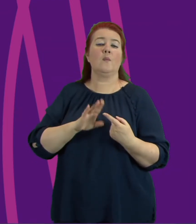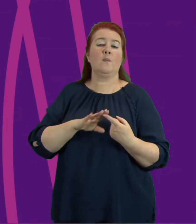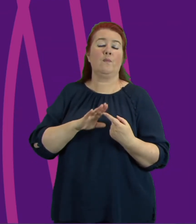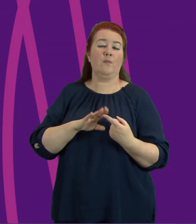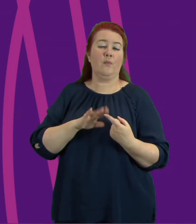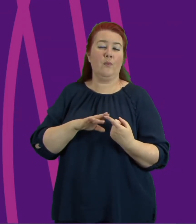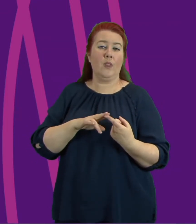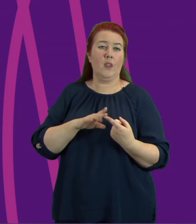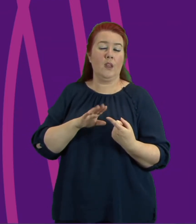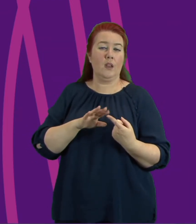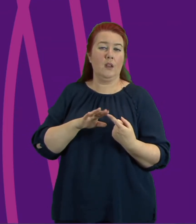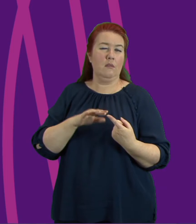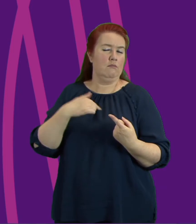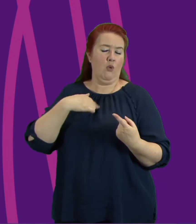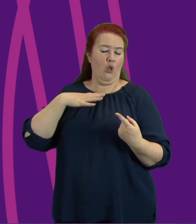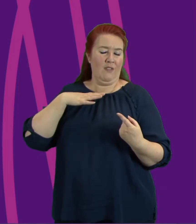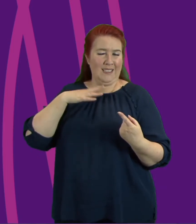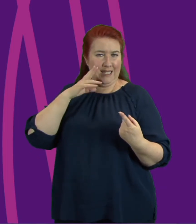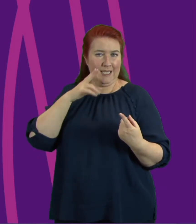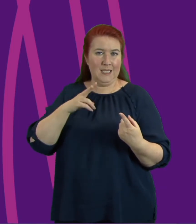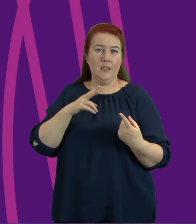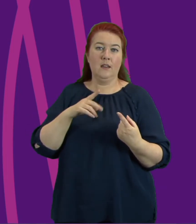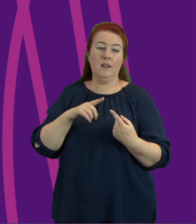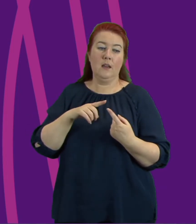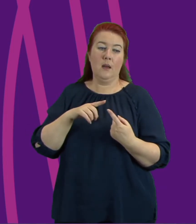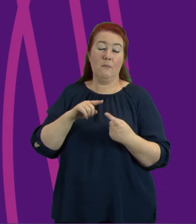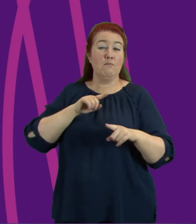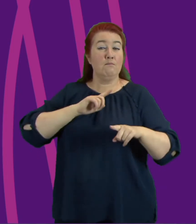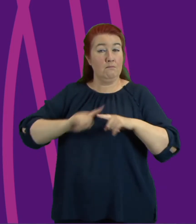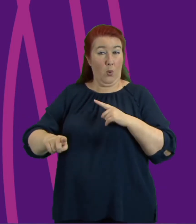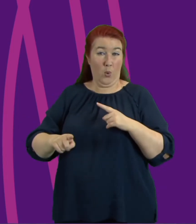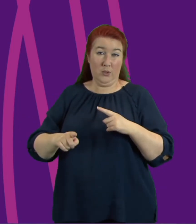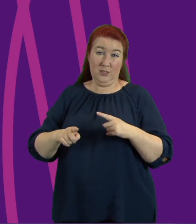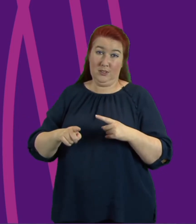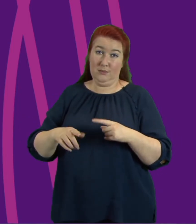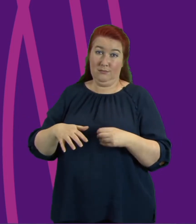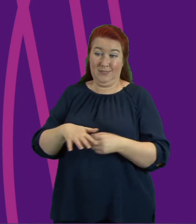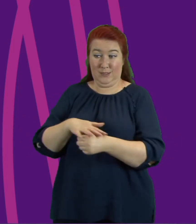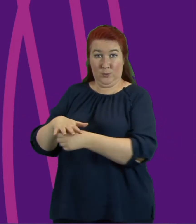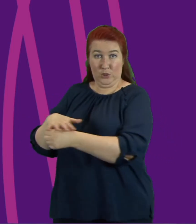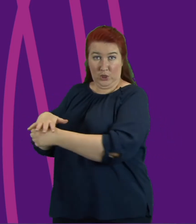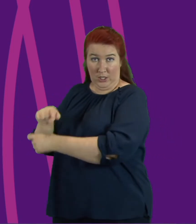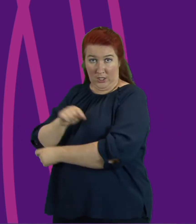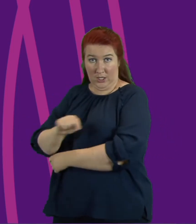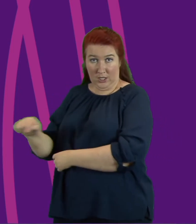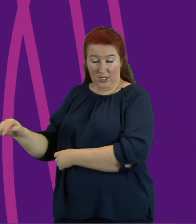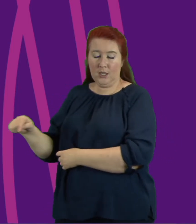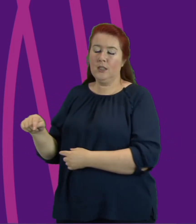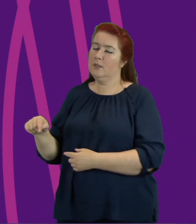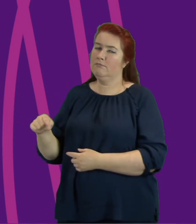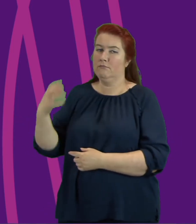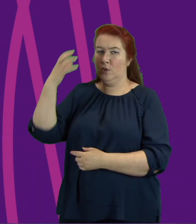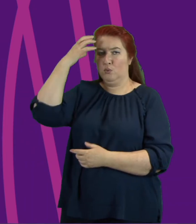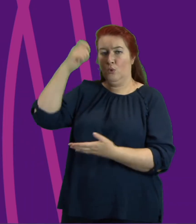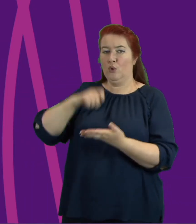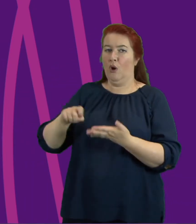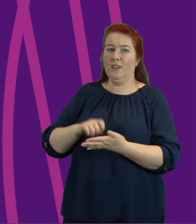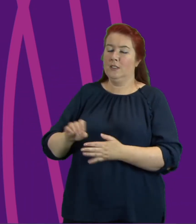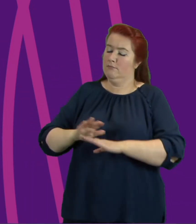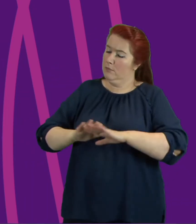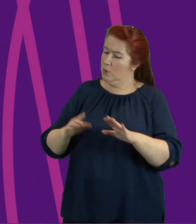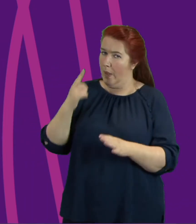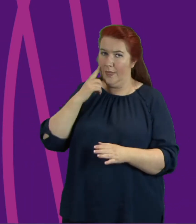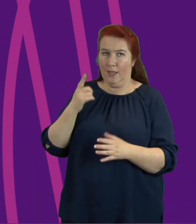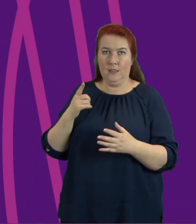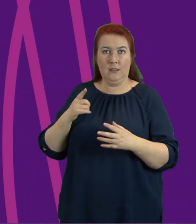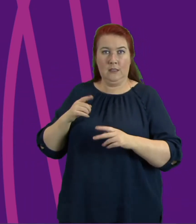here. As I've already observed, in the majority of cases, the great majority of cases, the Crown does not anticipate the steps which I've